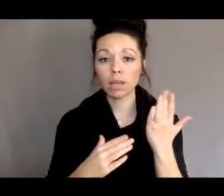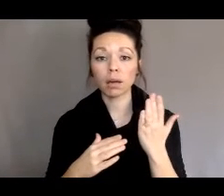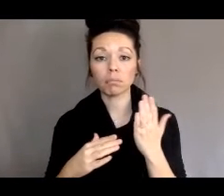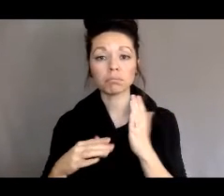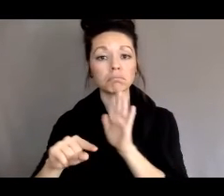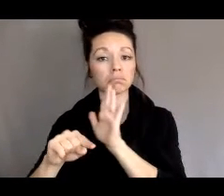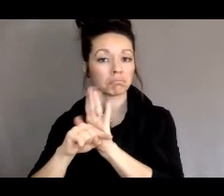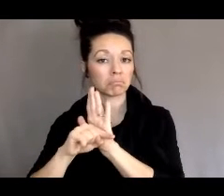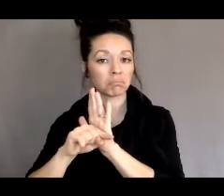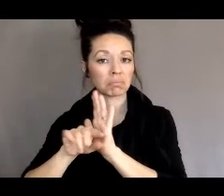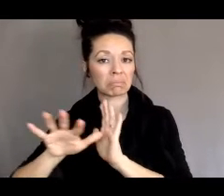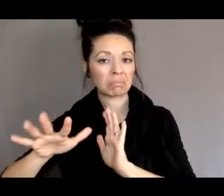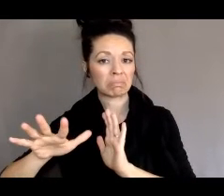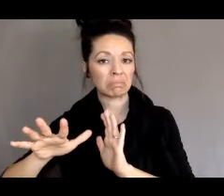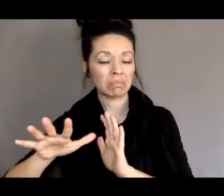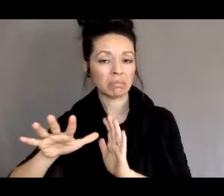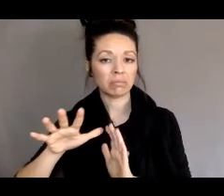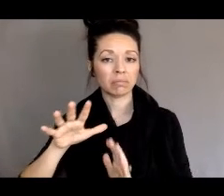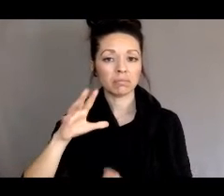negative